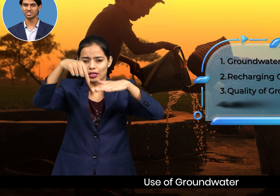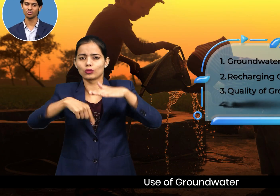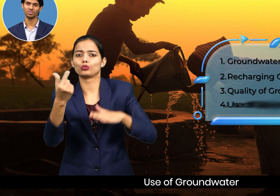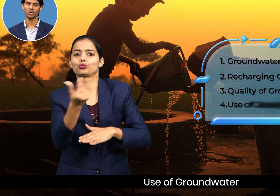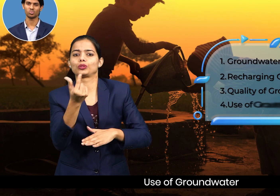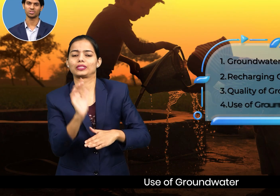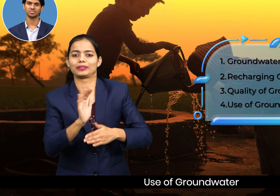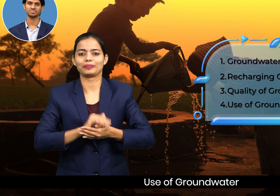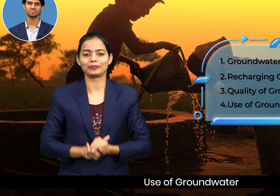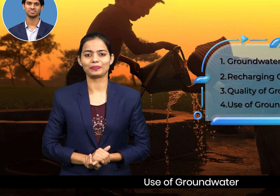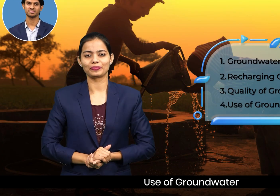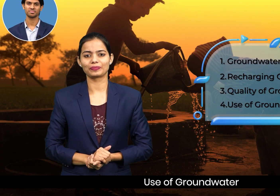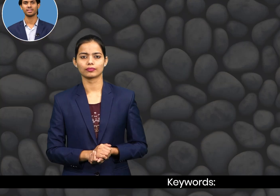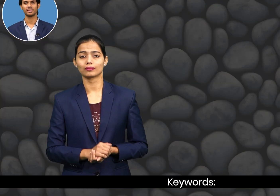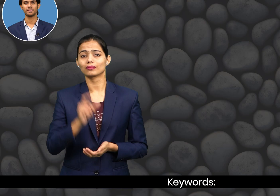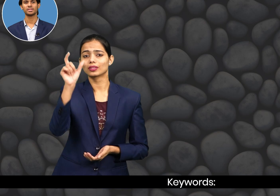Use of groundwater.